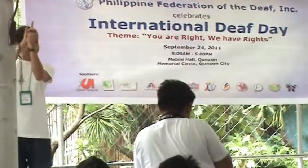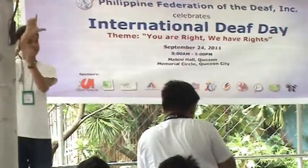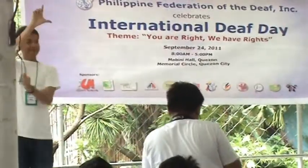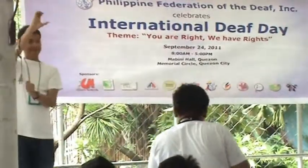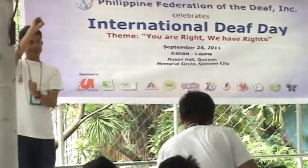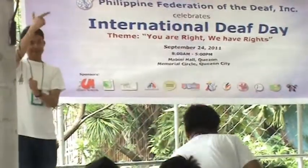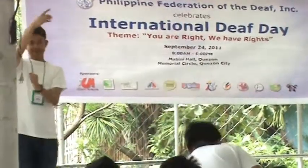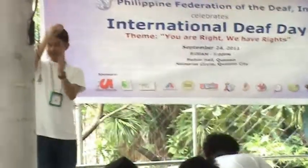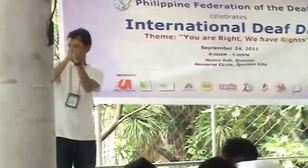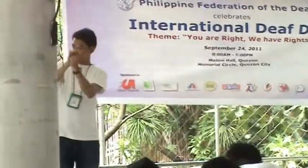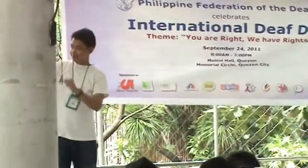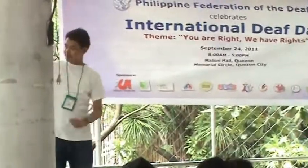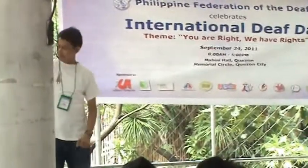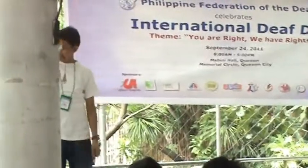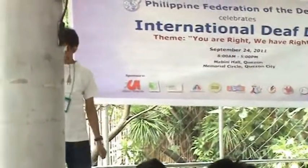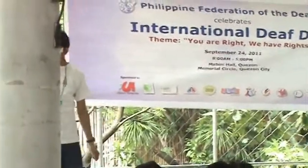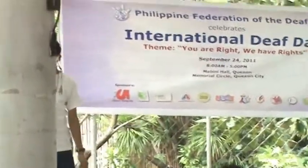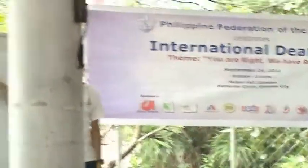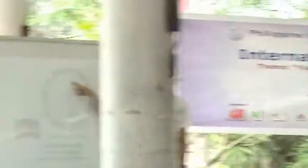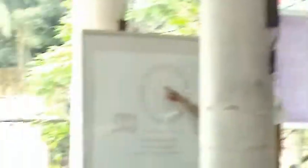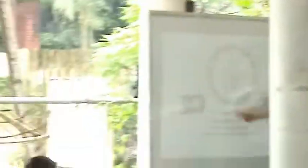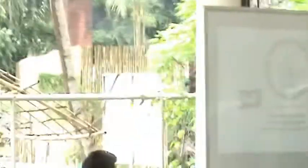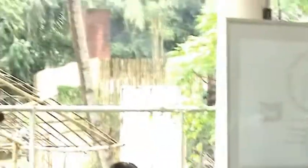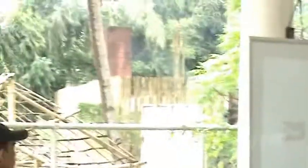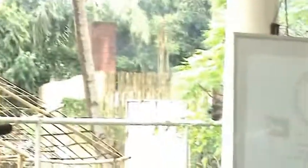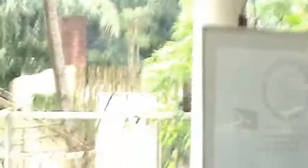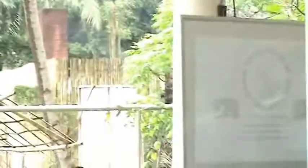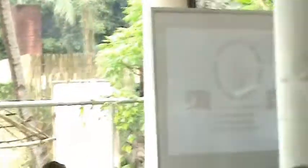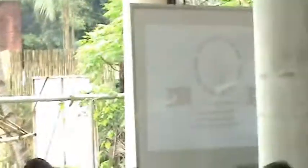Ito yung Philippine Federation of the Deaf. Ito yung logo natin.